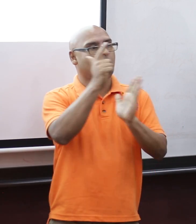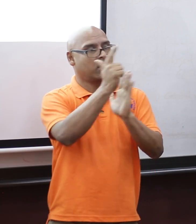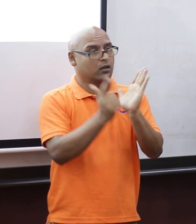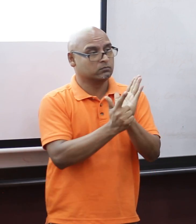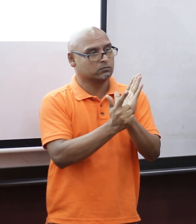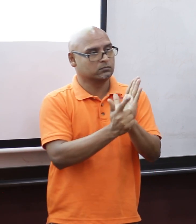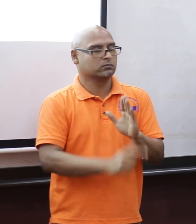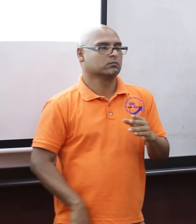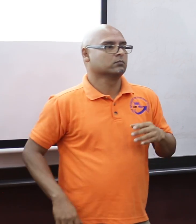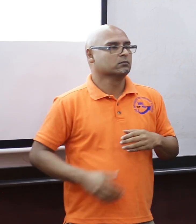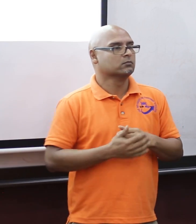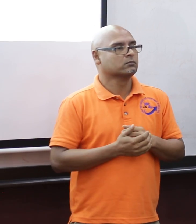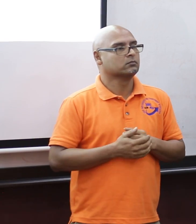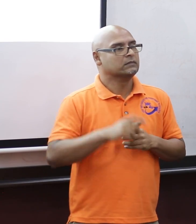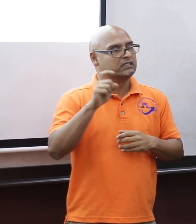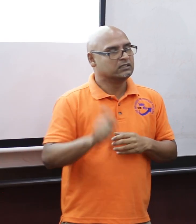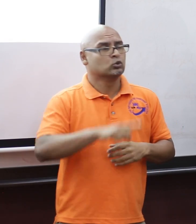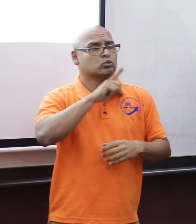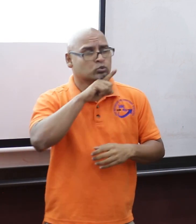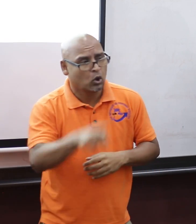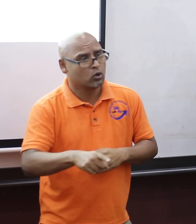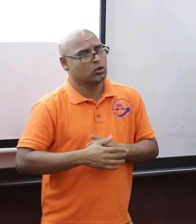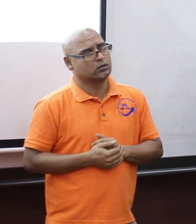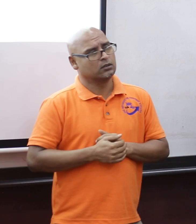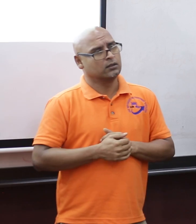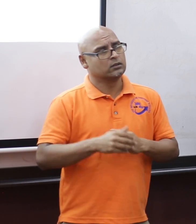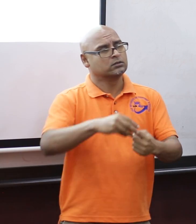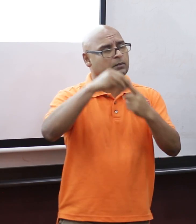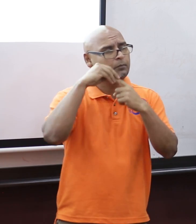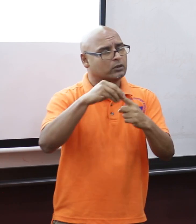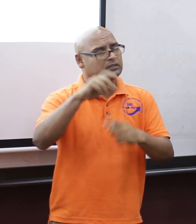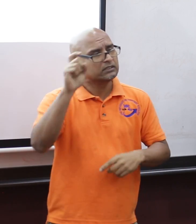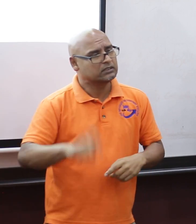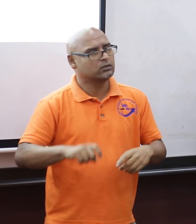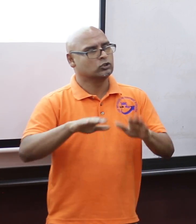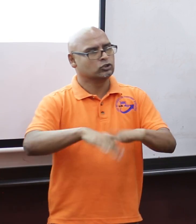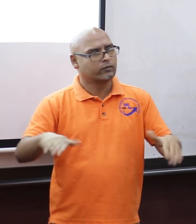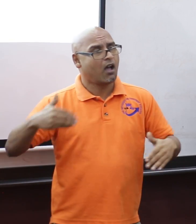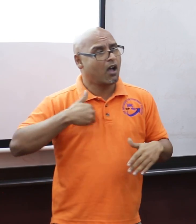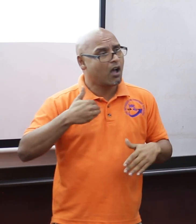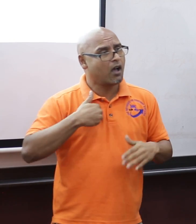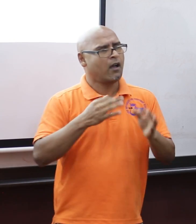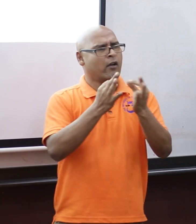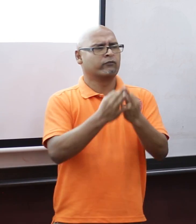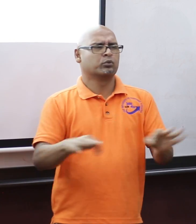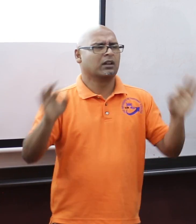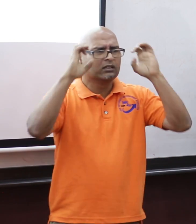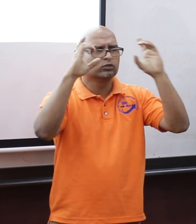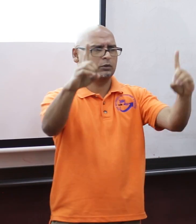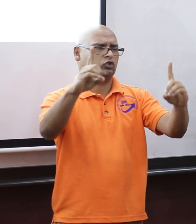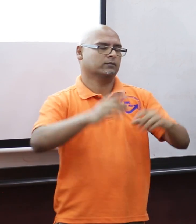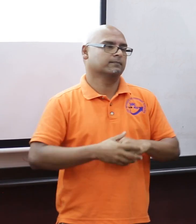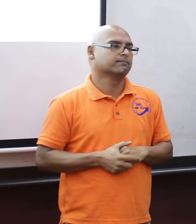with special needs are given their right to a free education. We must have family,